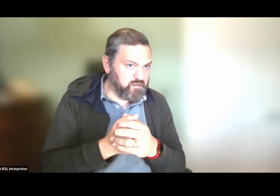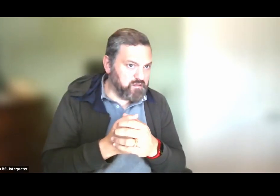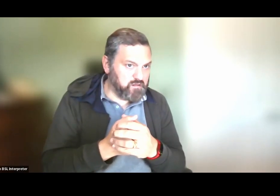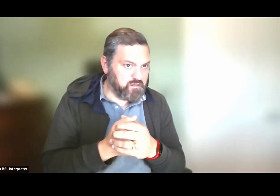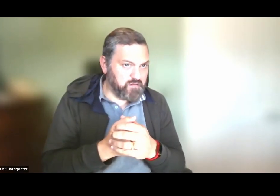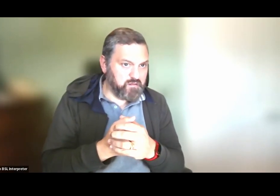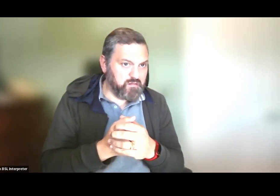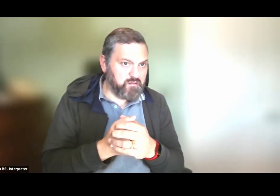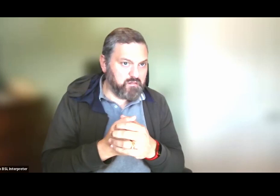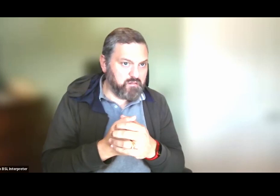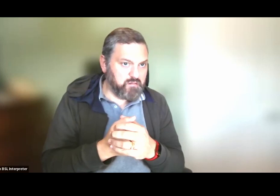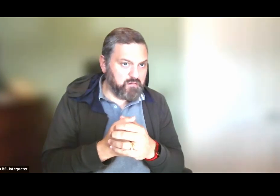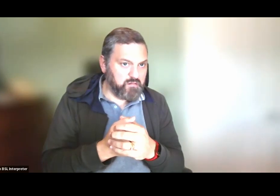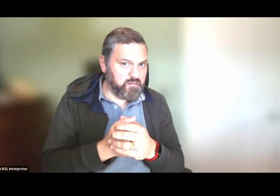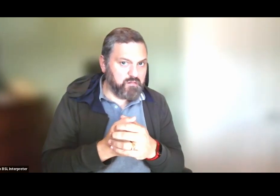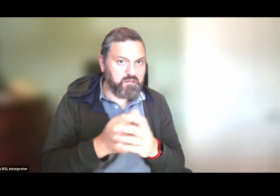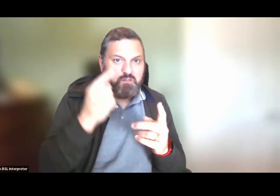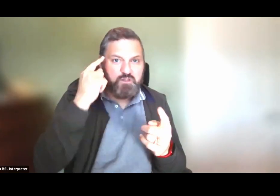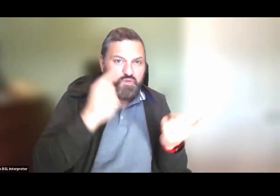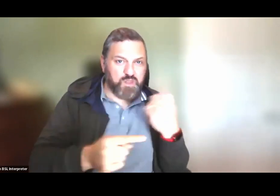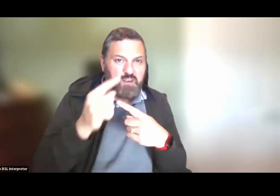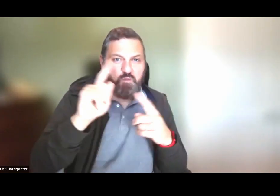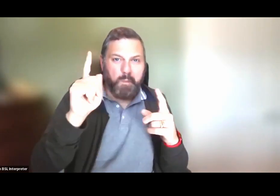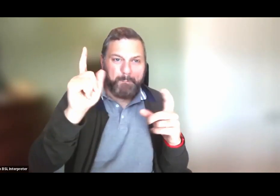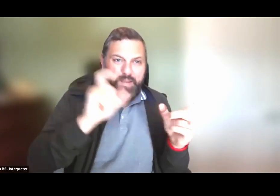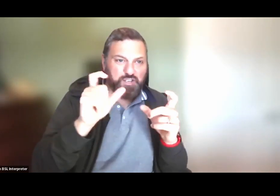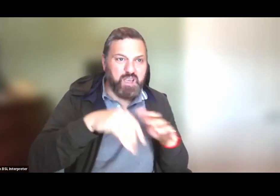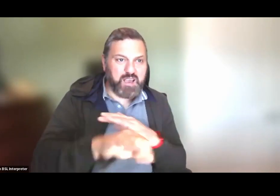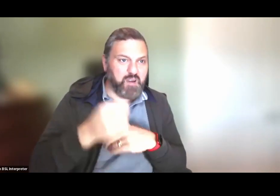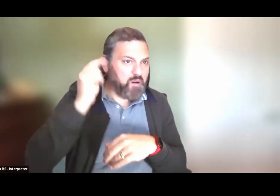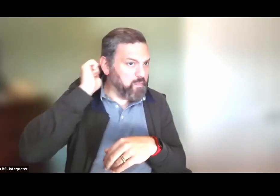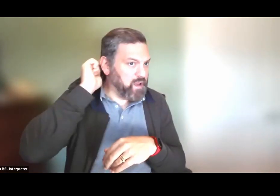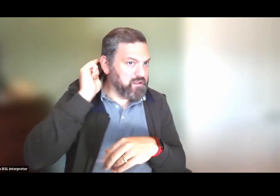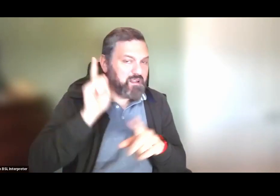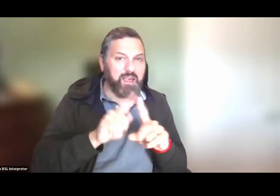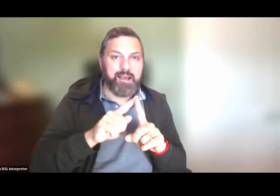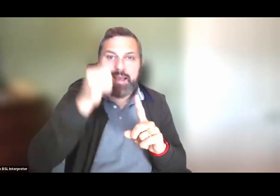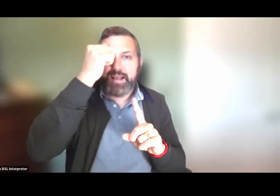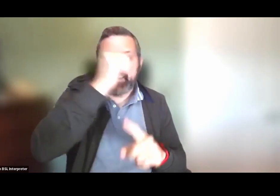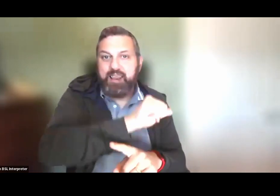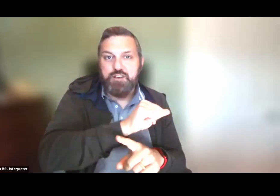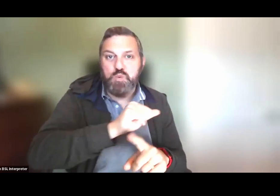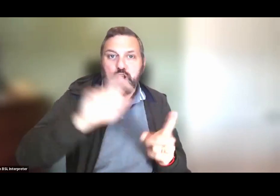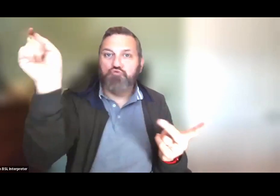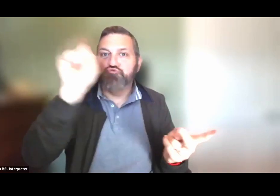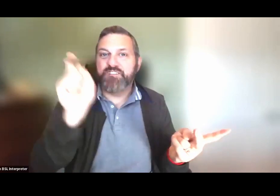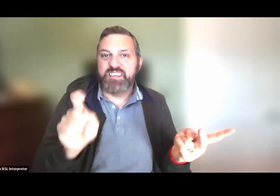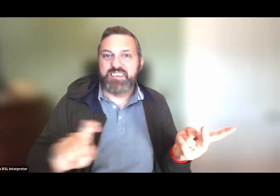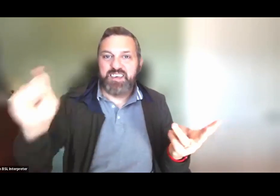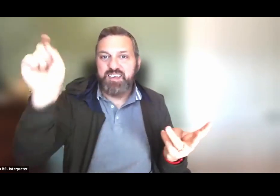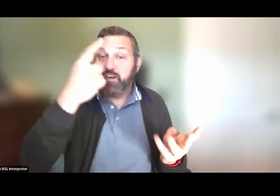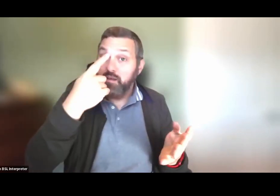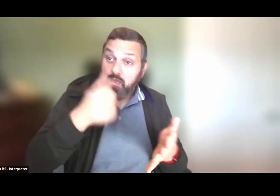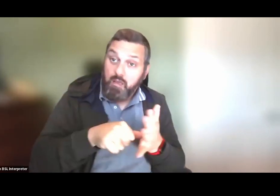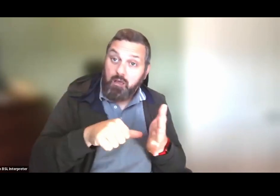those pictures that are embedded in the back of our minds. I think of them as intellectual graffiti. And it's really, really hard to scrub graffiti